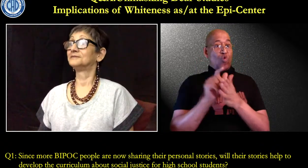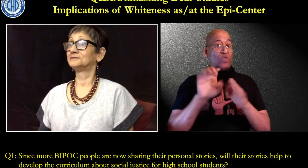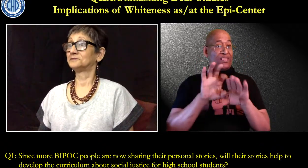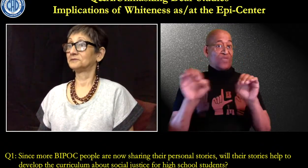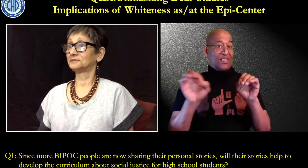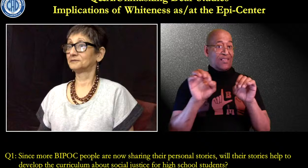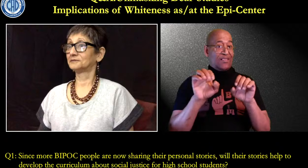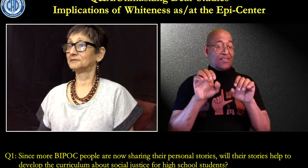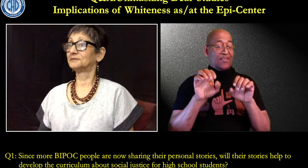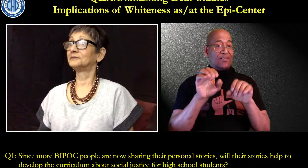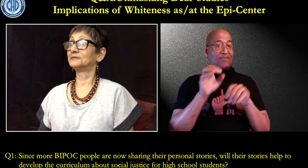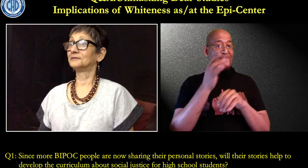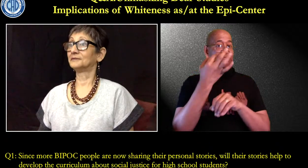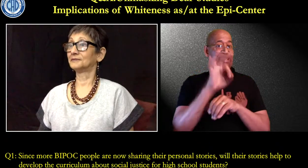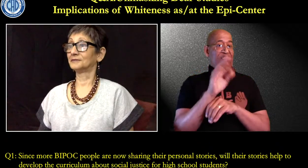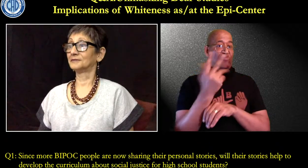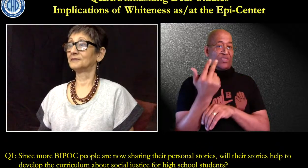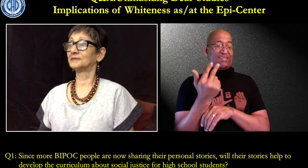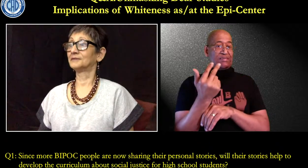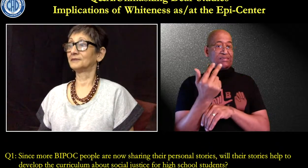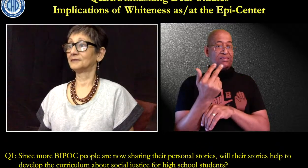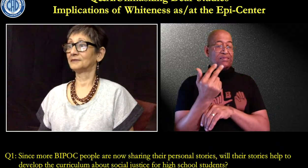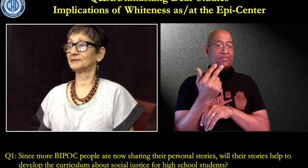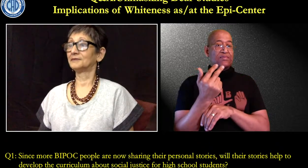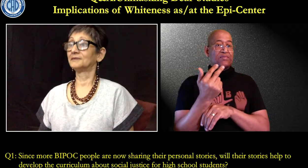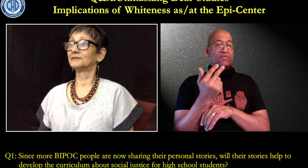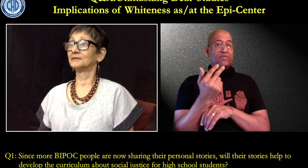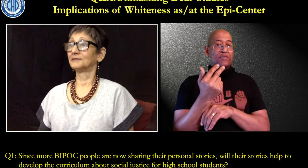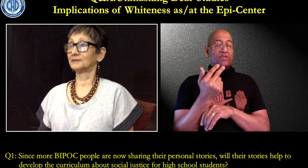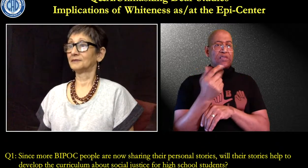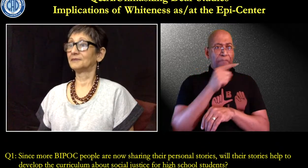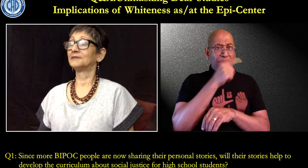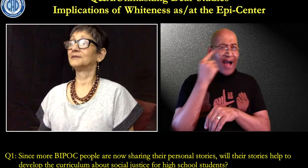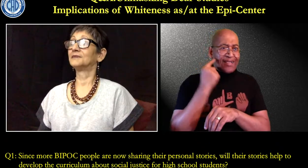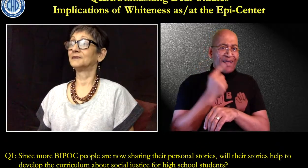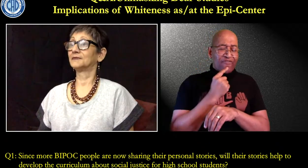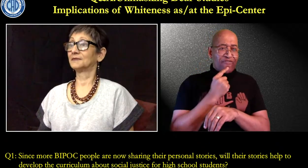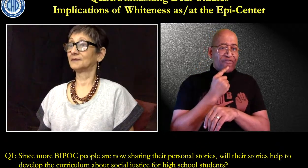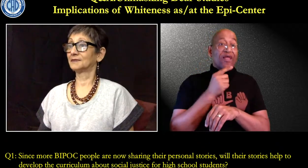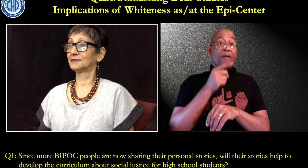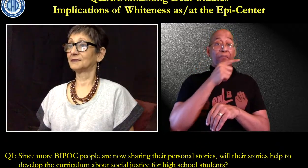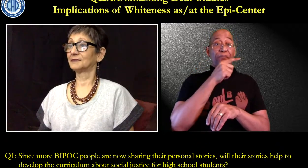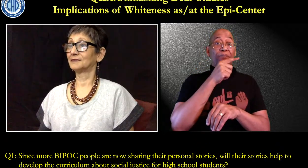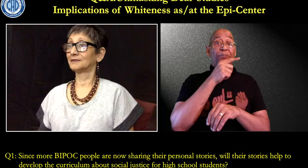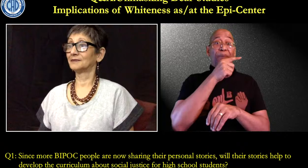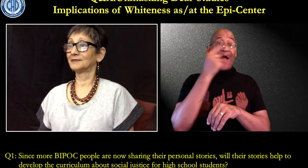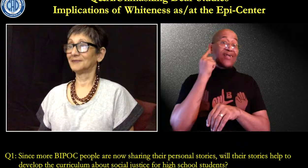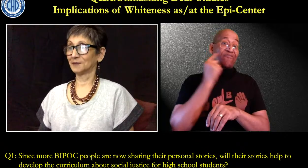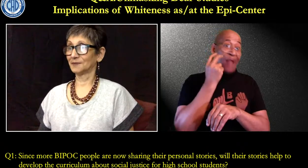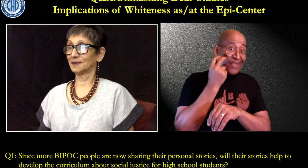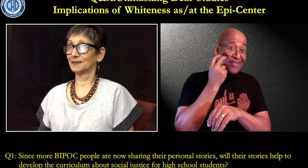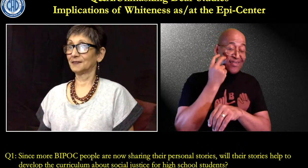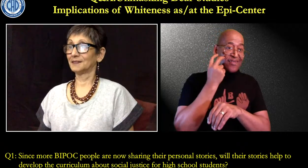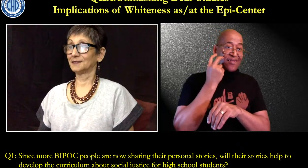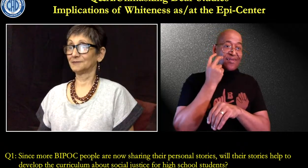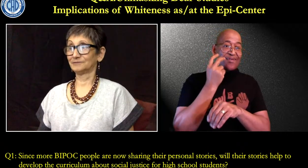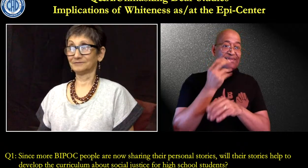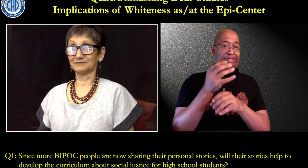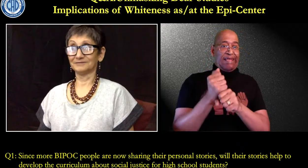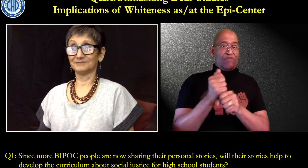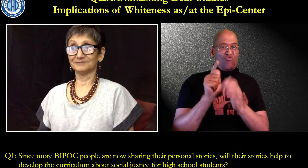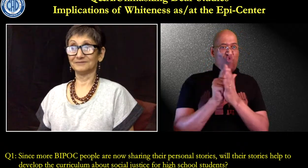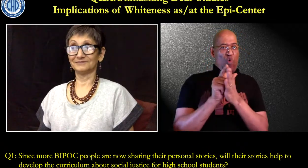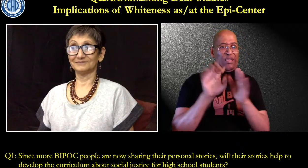there's a history there of Black deaf, with a deaf president now as well. And then there was